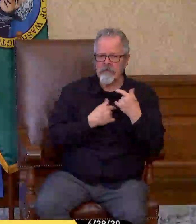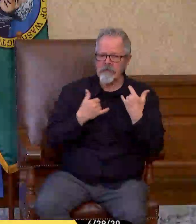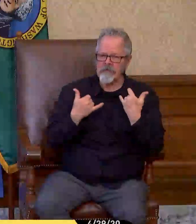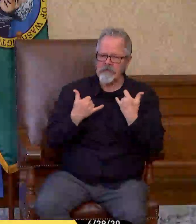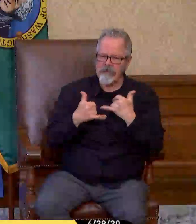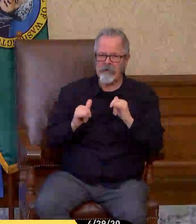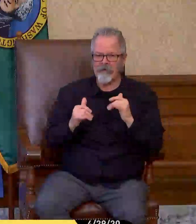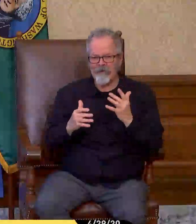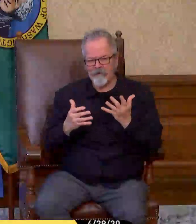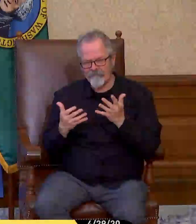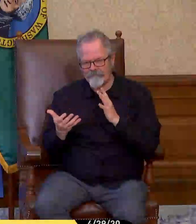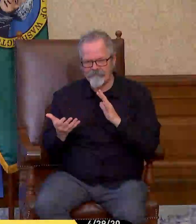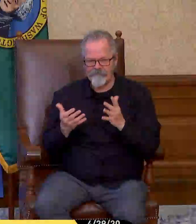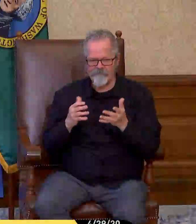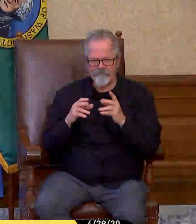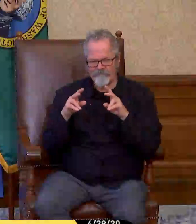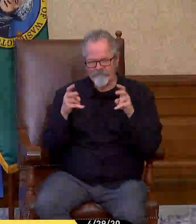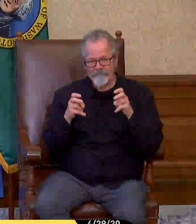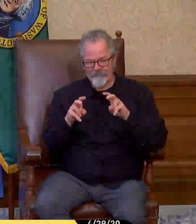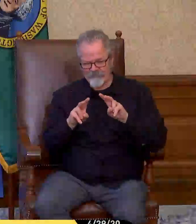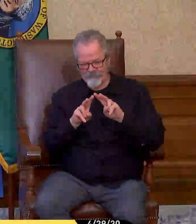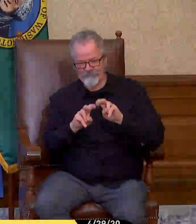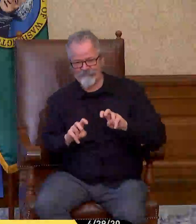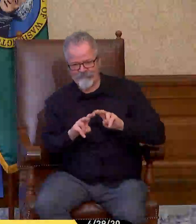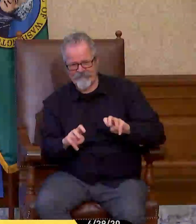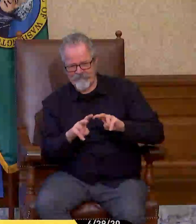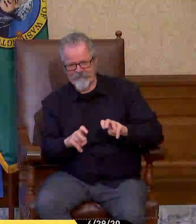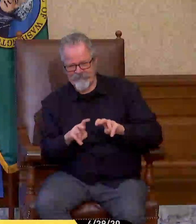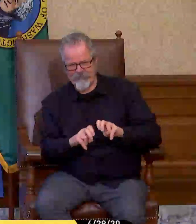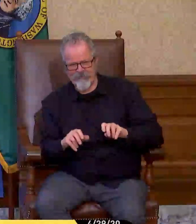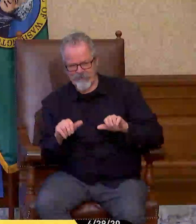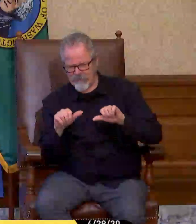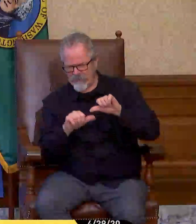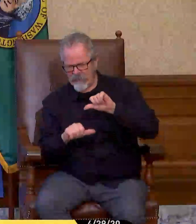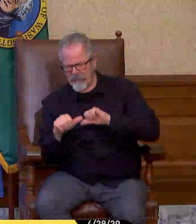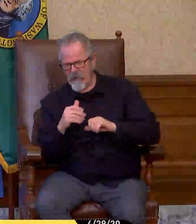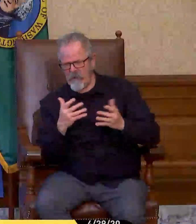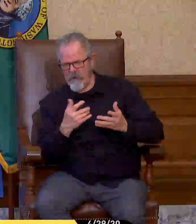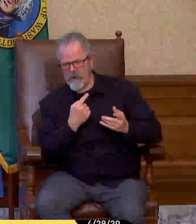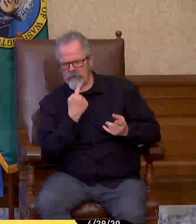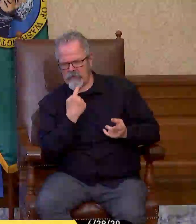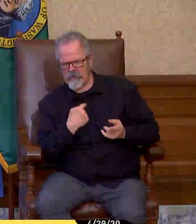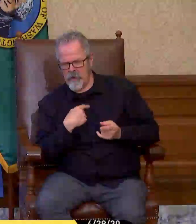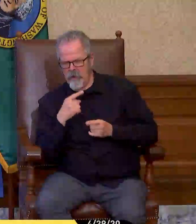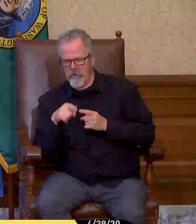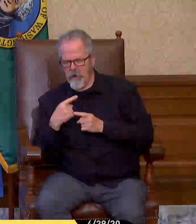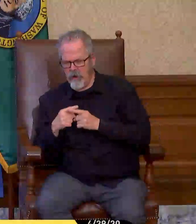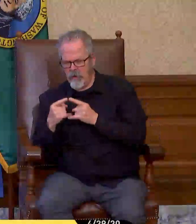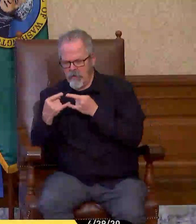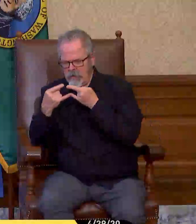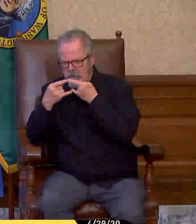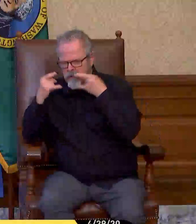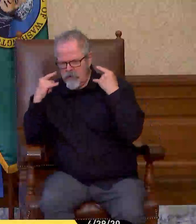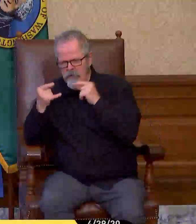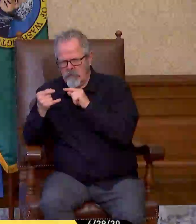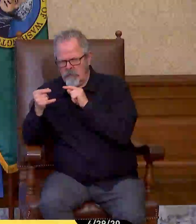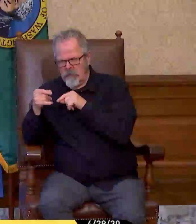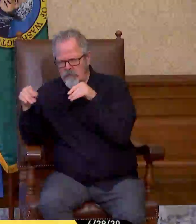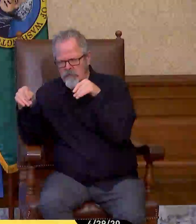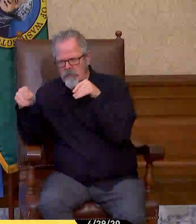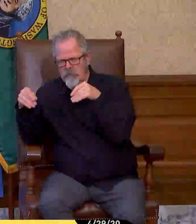Q13. Hi, Governor. You said just a couple minutes ago that you made the decision to reopen